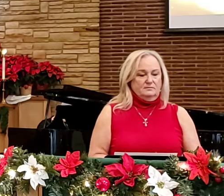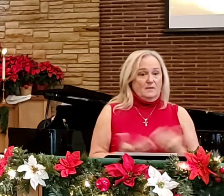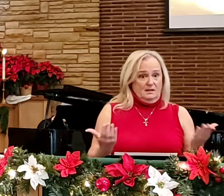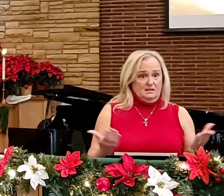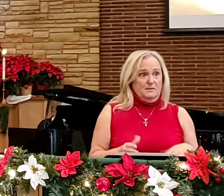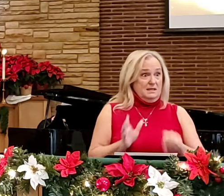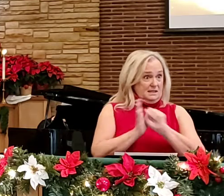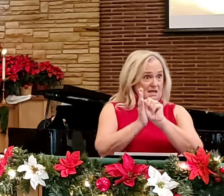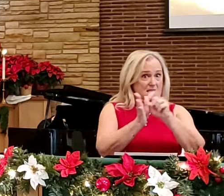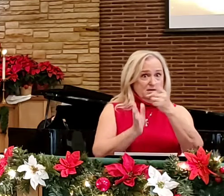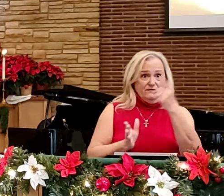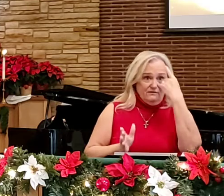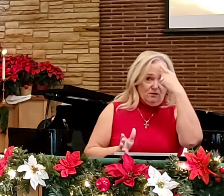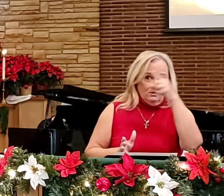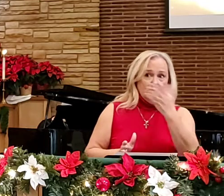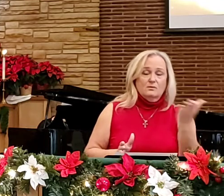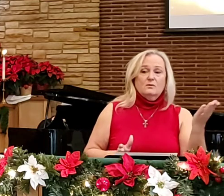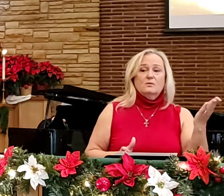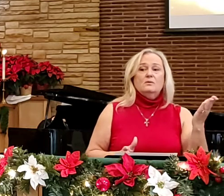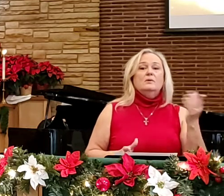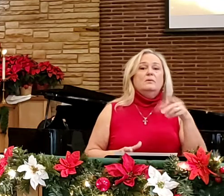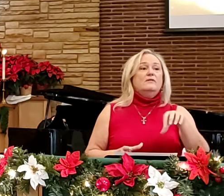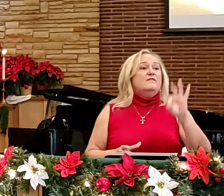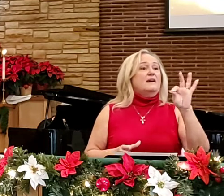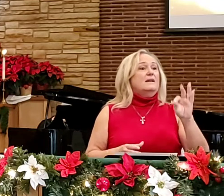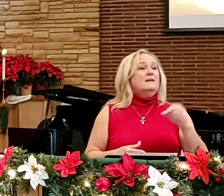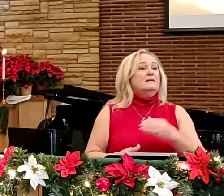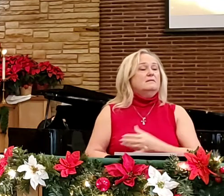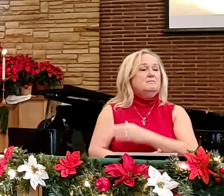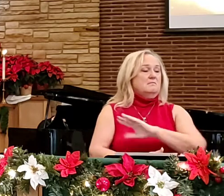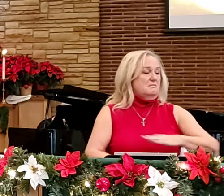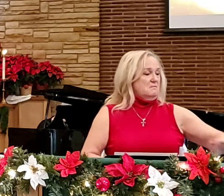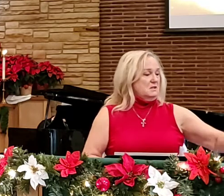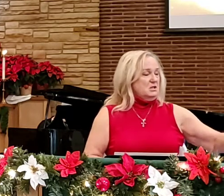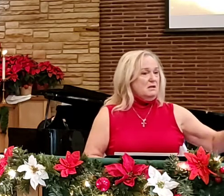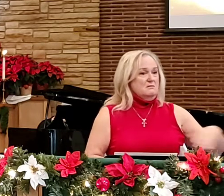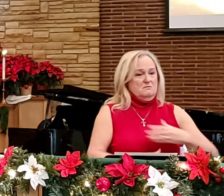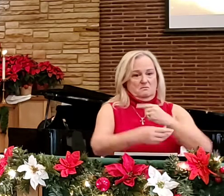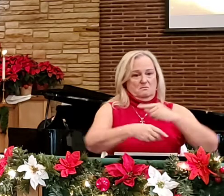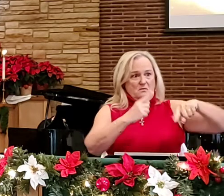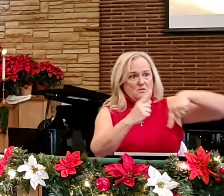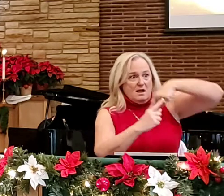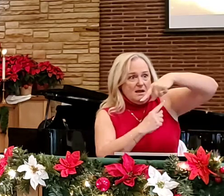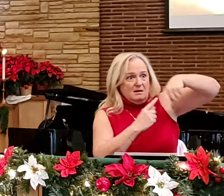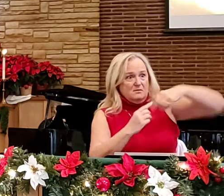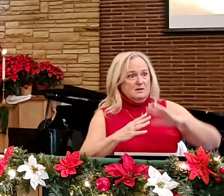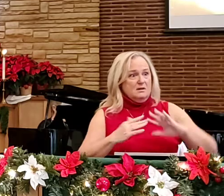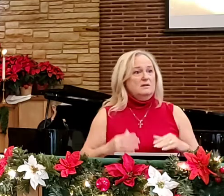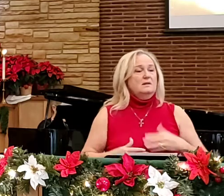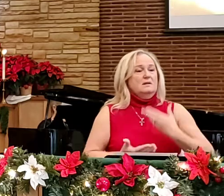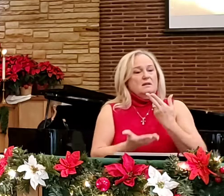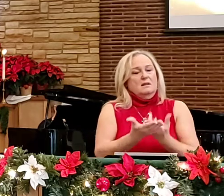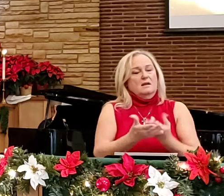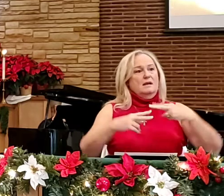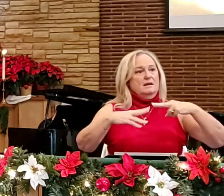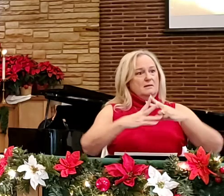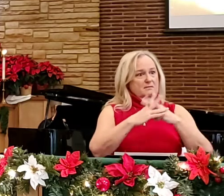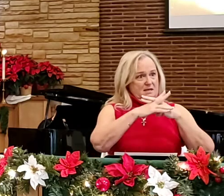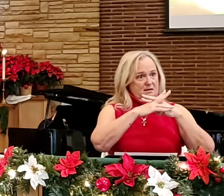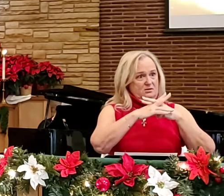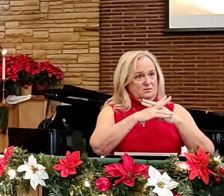This will be a sign for you. You will find a child wrapped in bands of cloth and lying in a